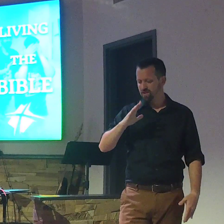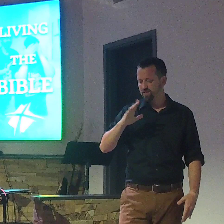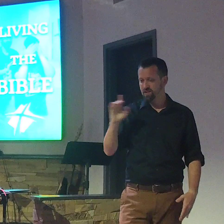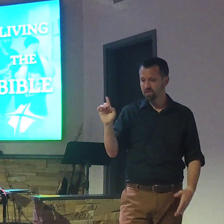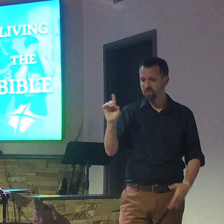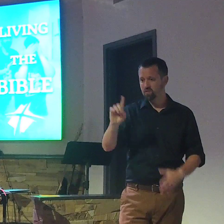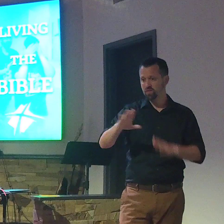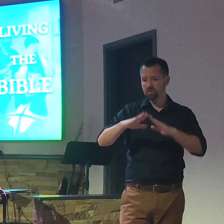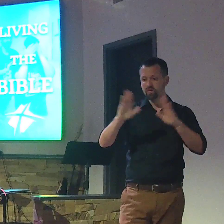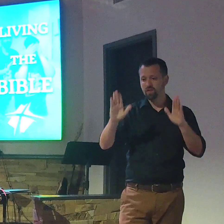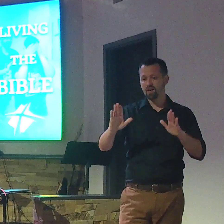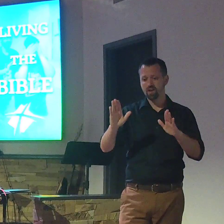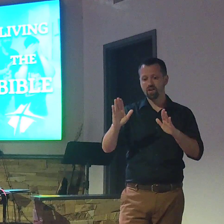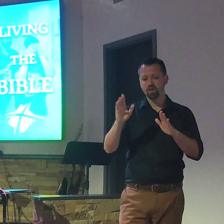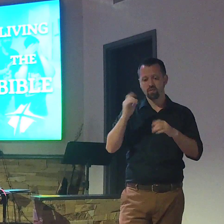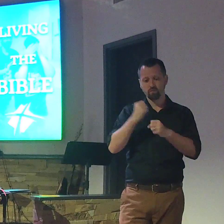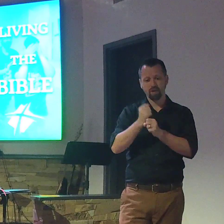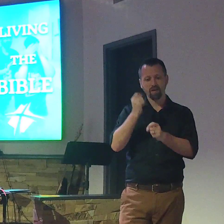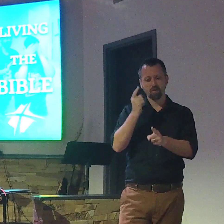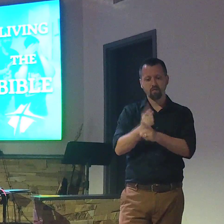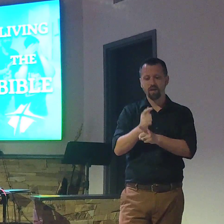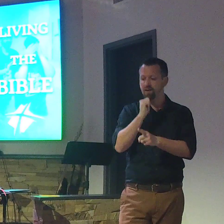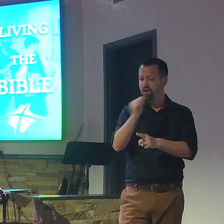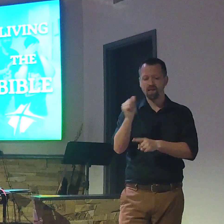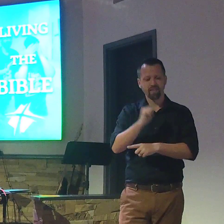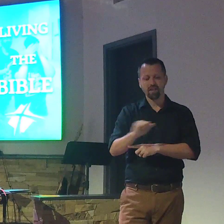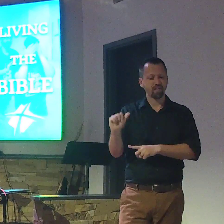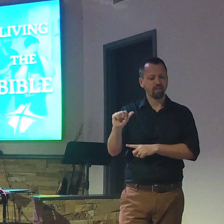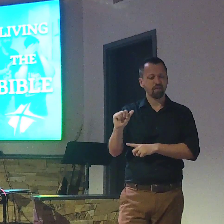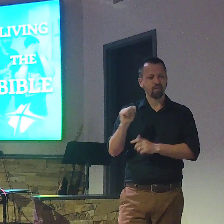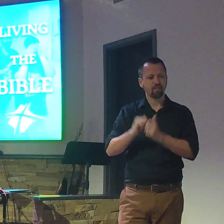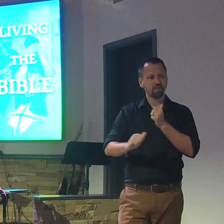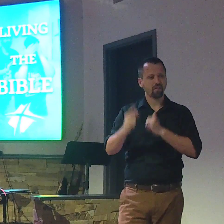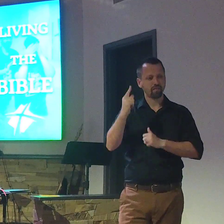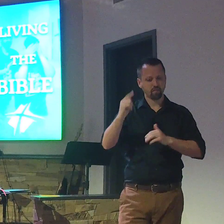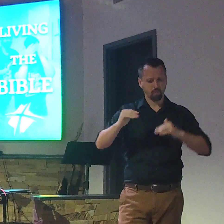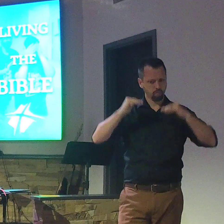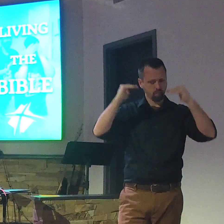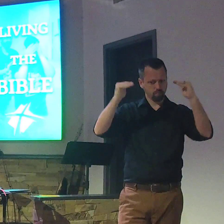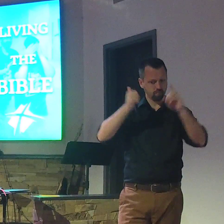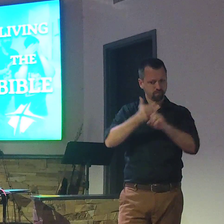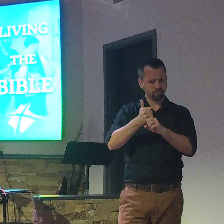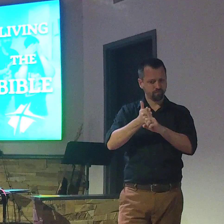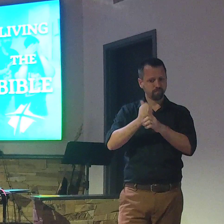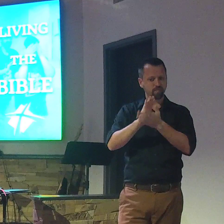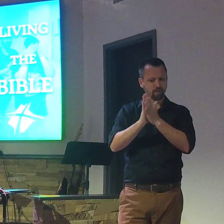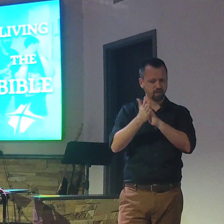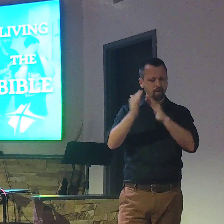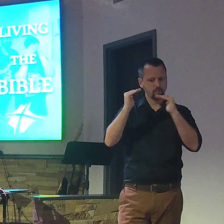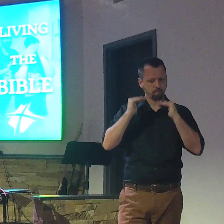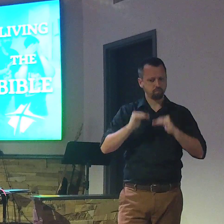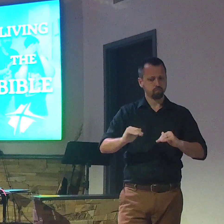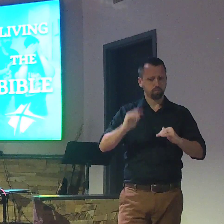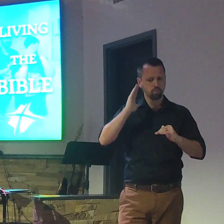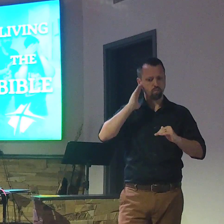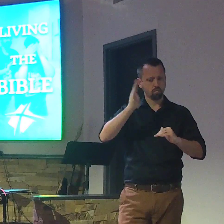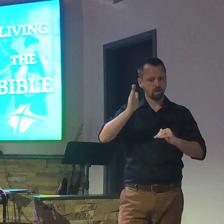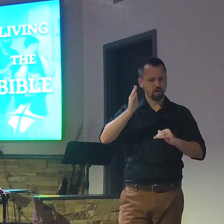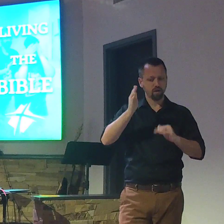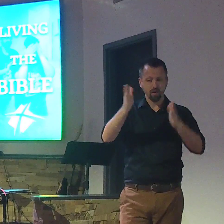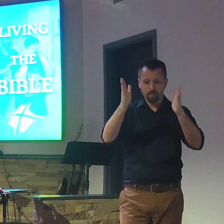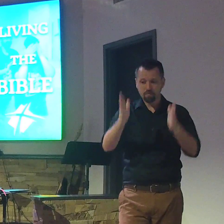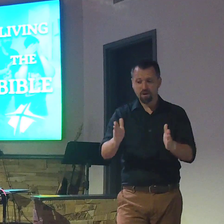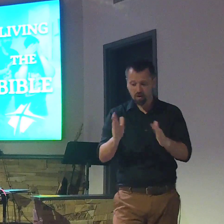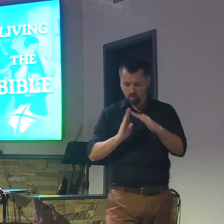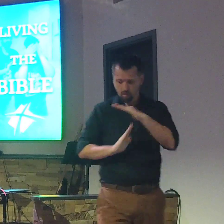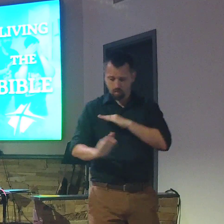house justified rather than the other. For everyone that exalts himself will be humbled. And he who humbles